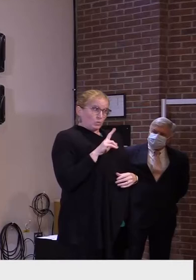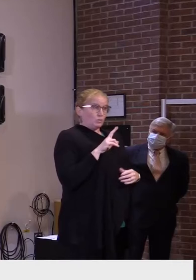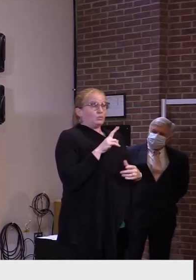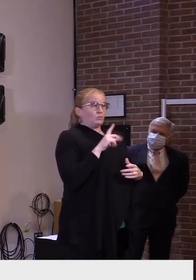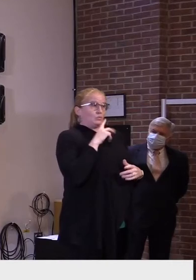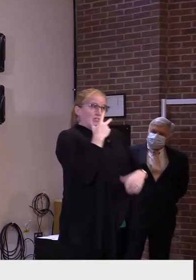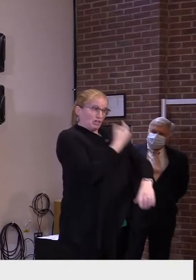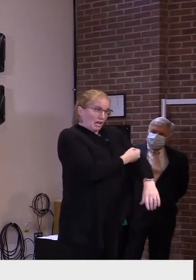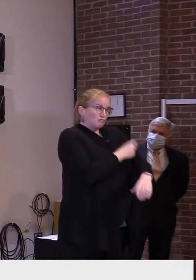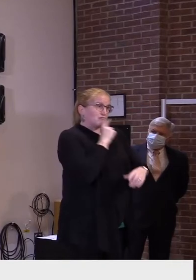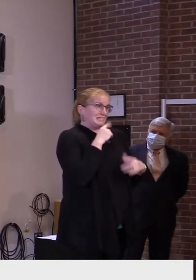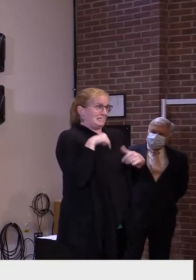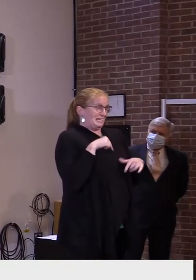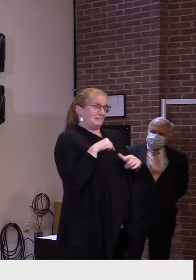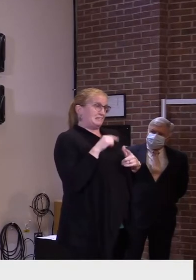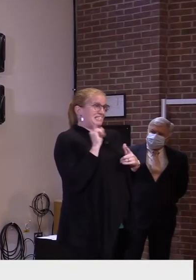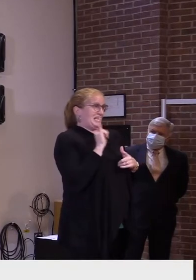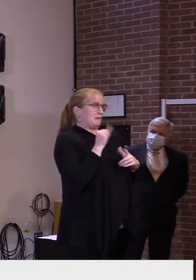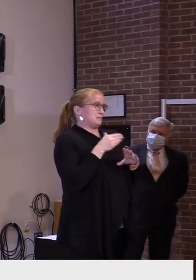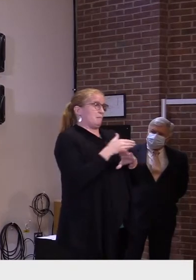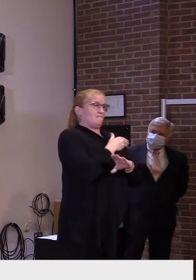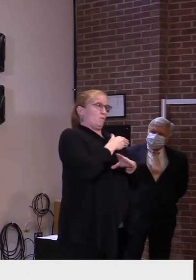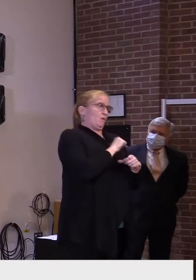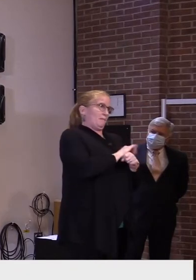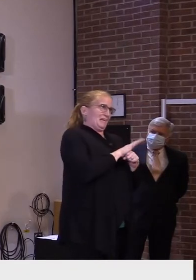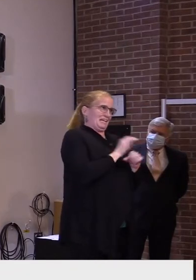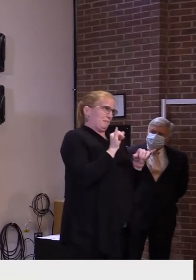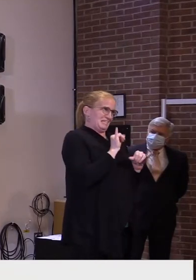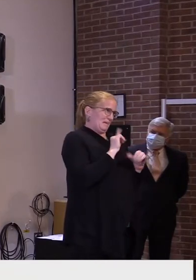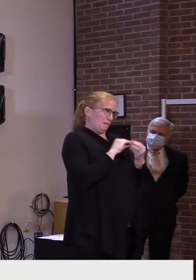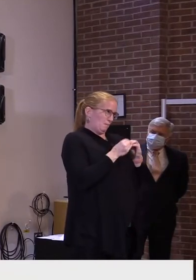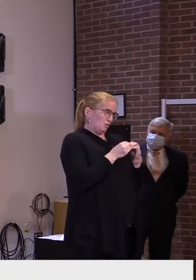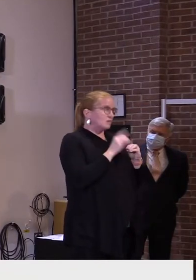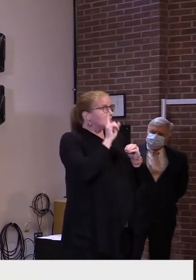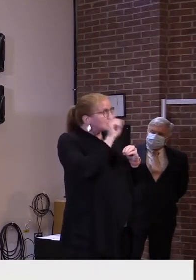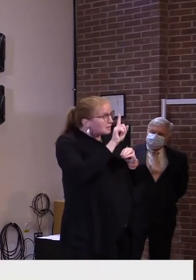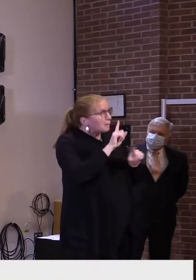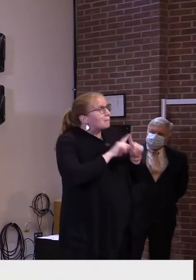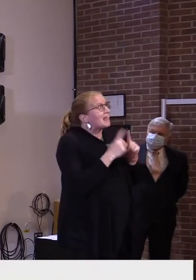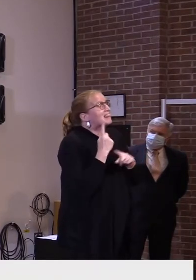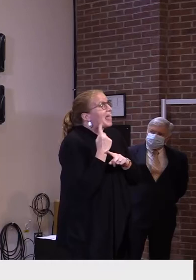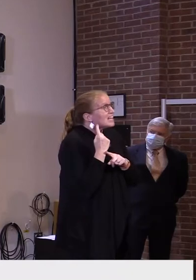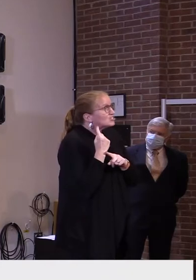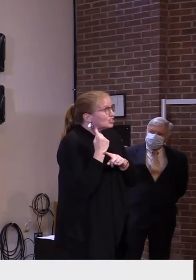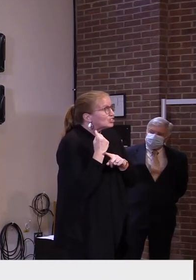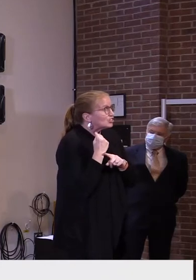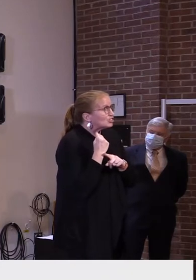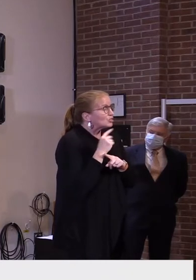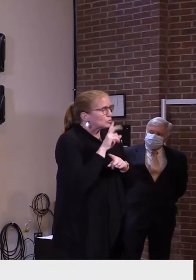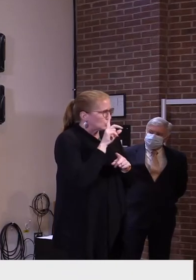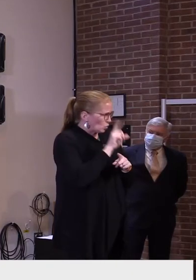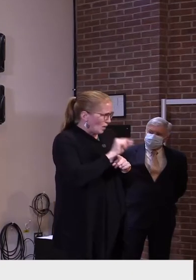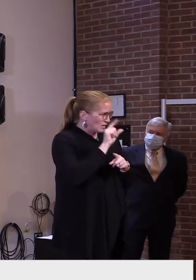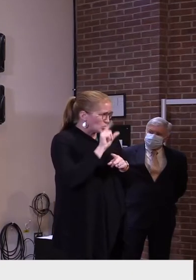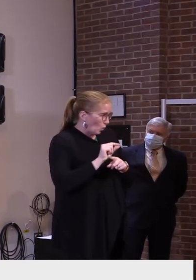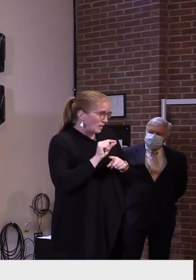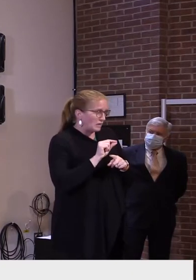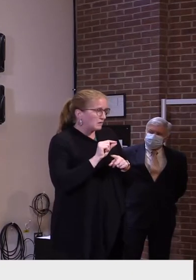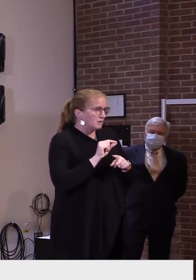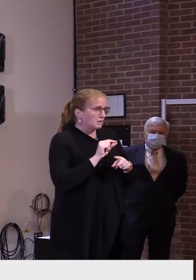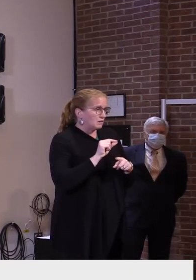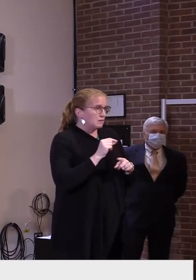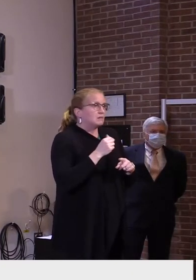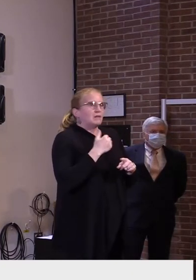caution people, last year, 2020, during the pandemic, we really had a more